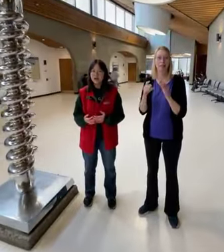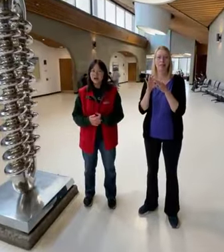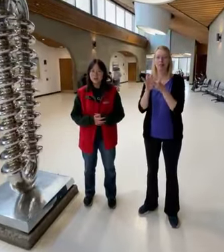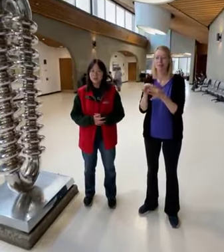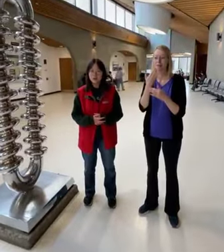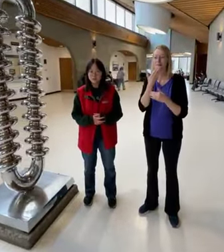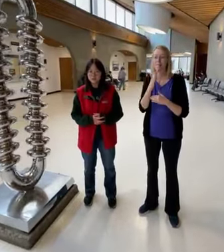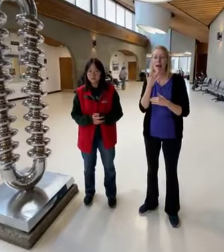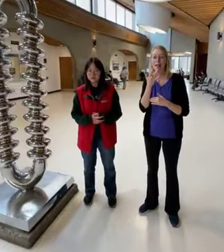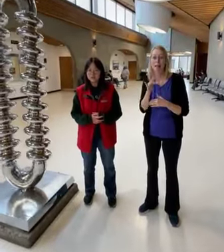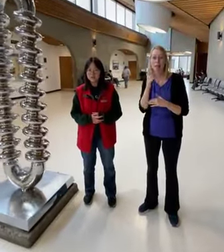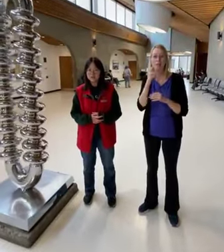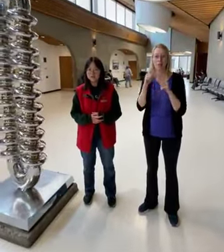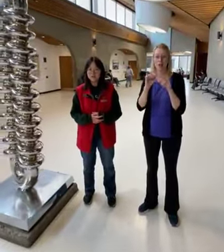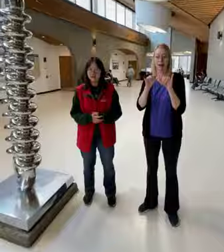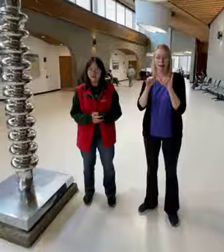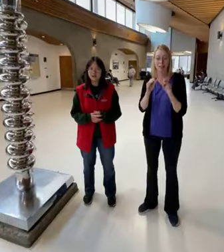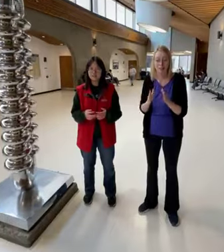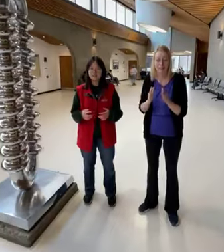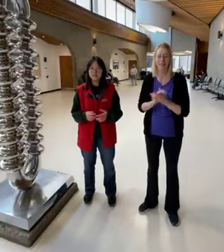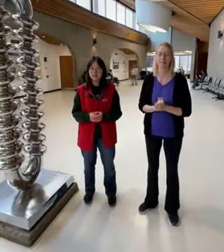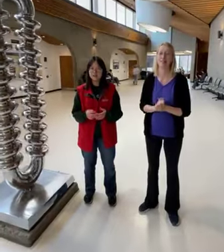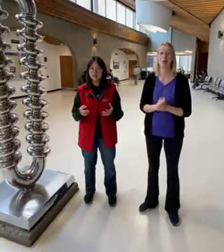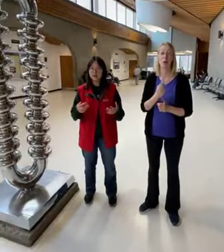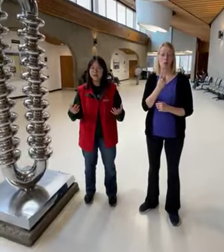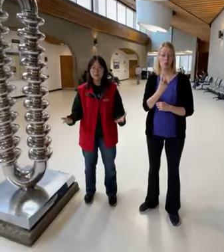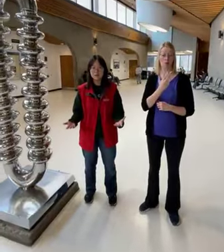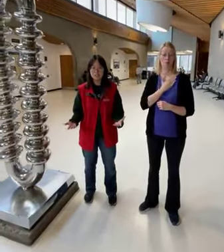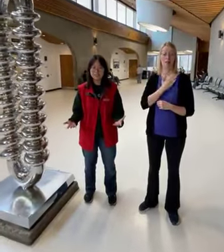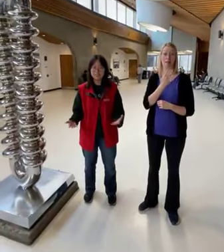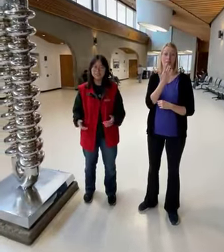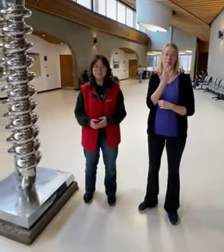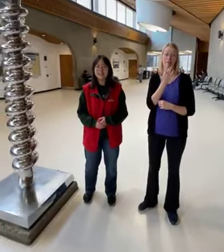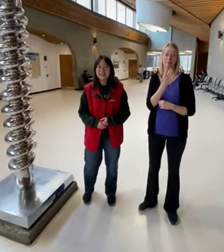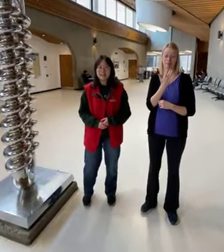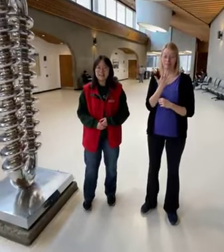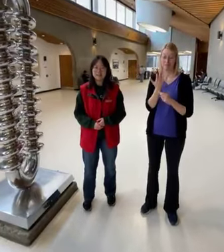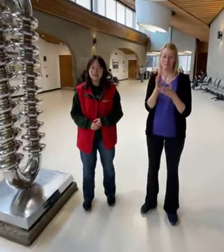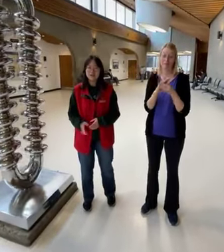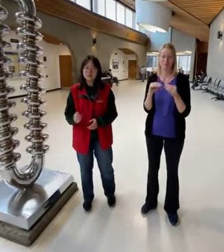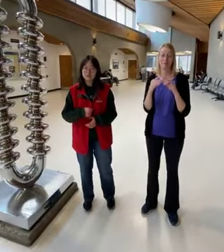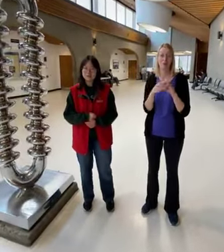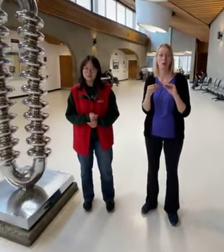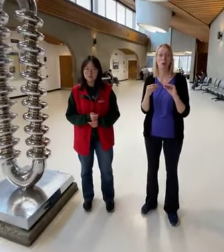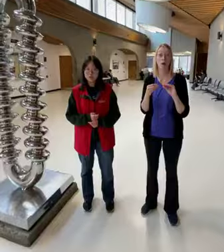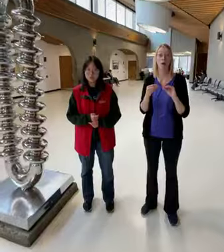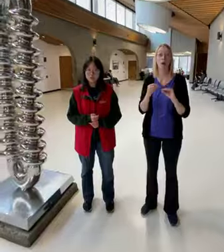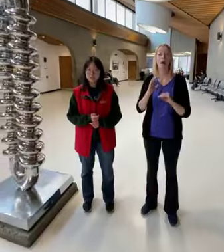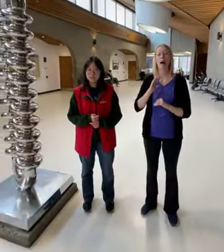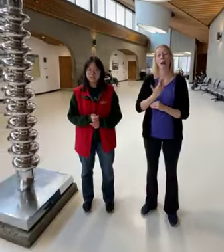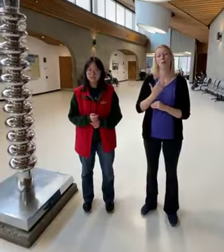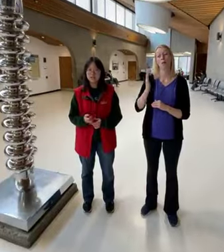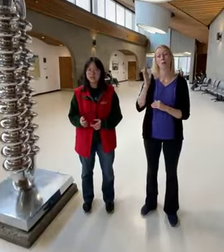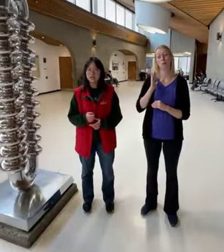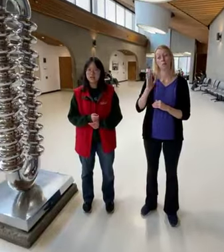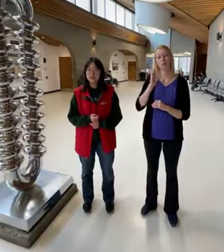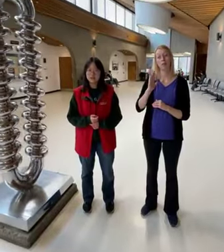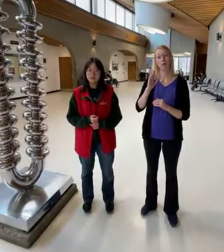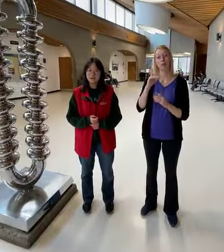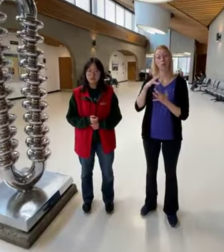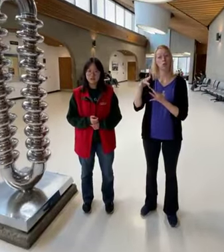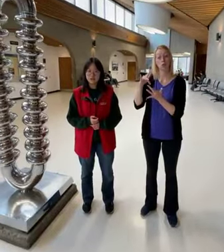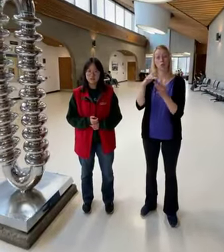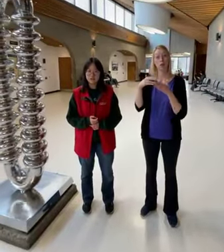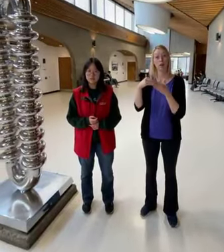students. One of my personal favorites, I guess, of the unfortunate stories is our previous campus tours ambassador. She actually